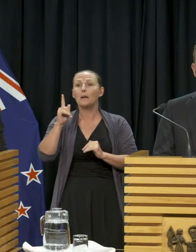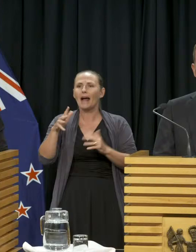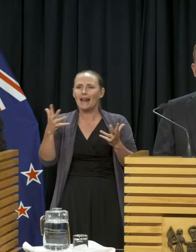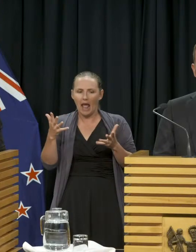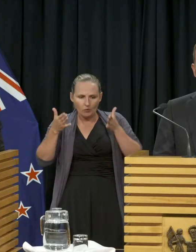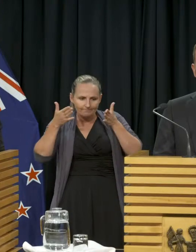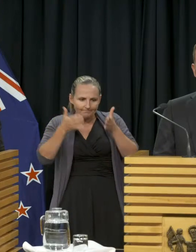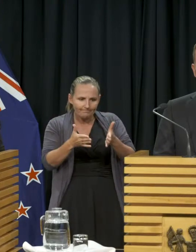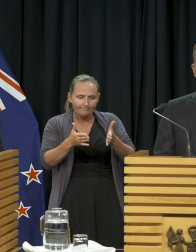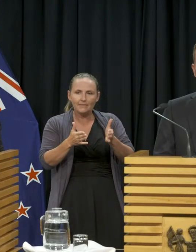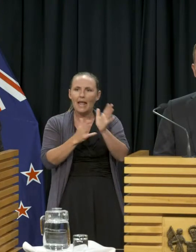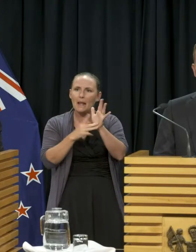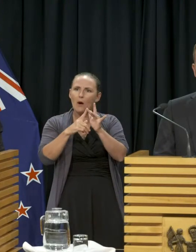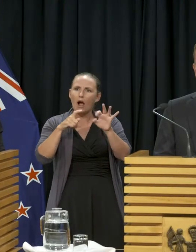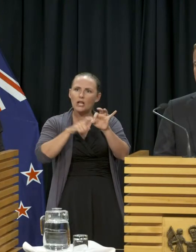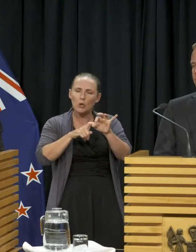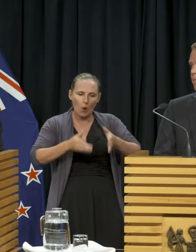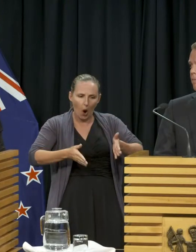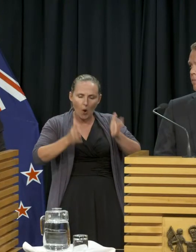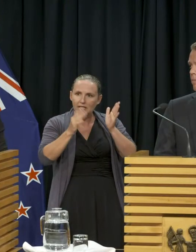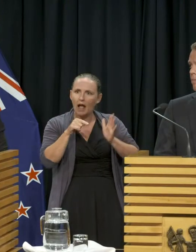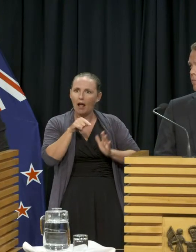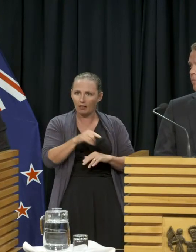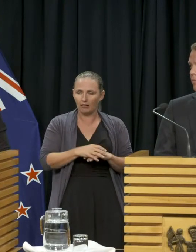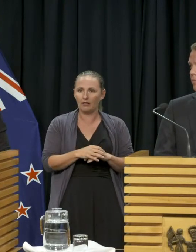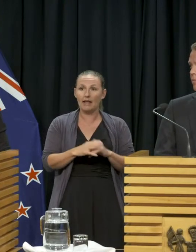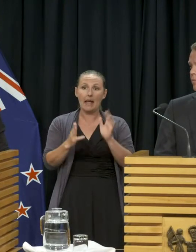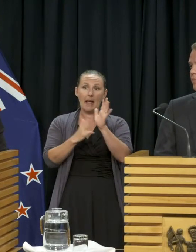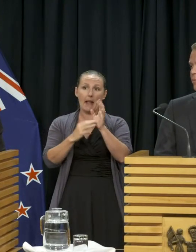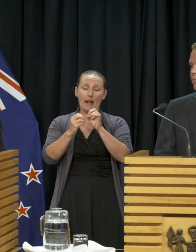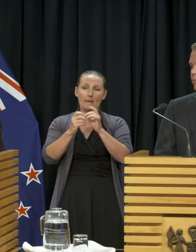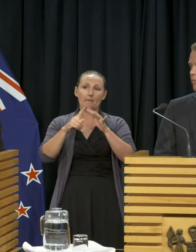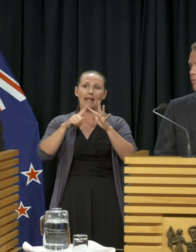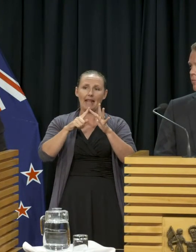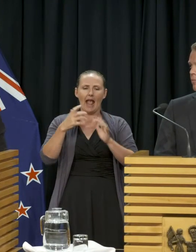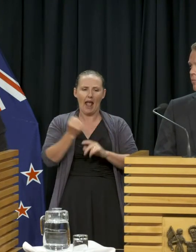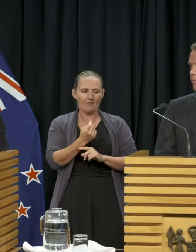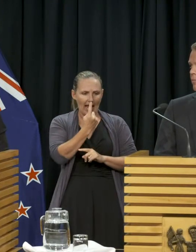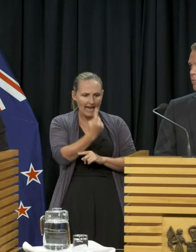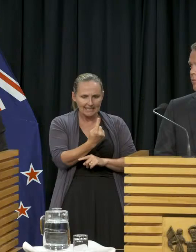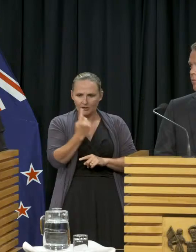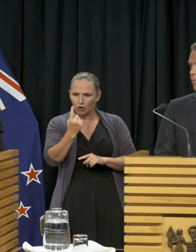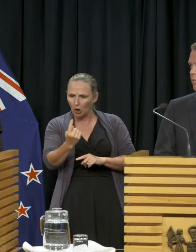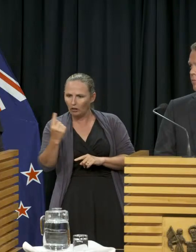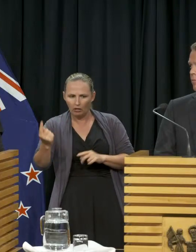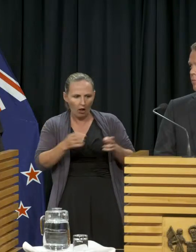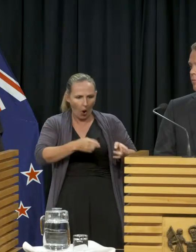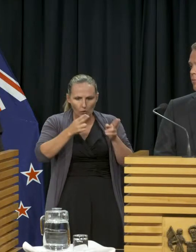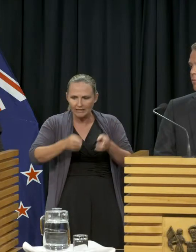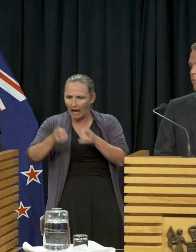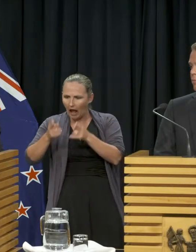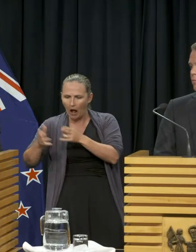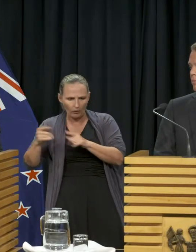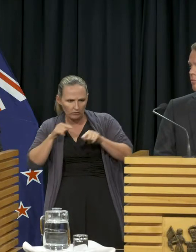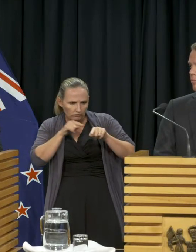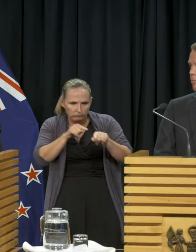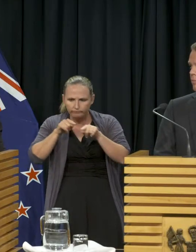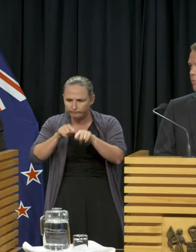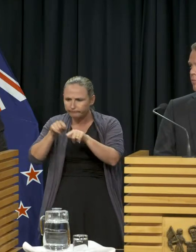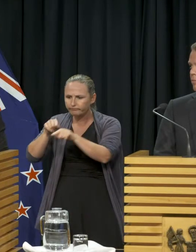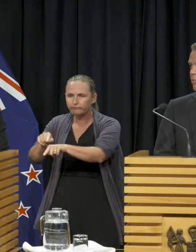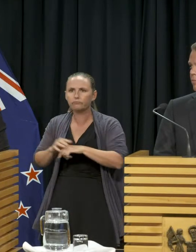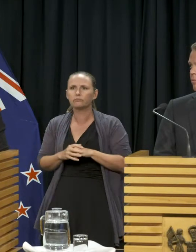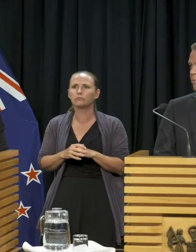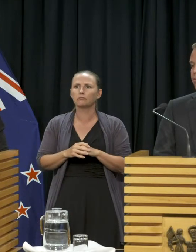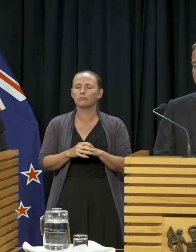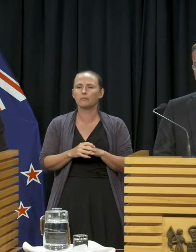MIQ. MB even have insights into individual facilities and how they are tracking. They're in relatively similar positions as